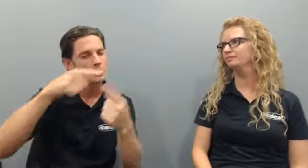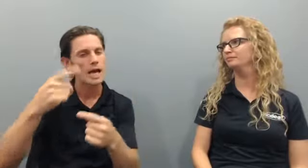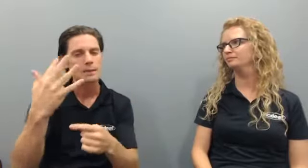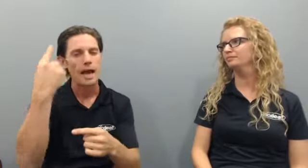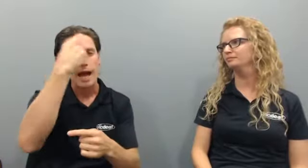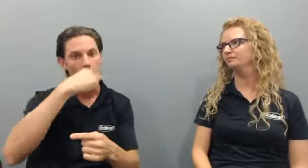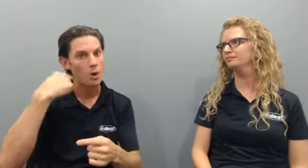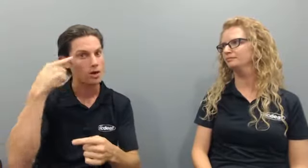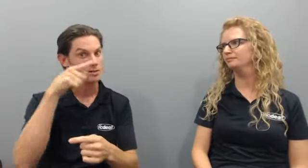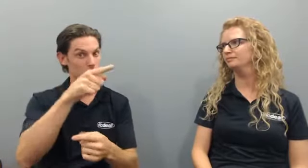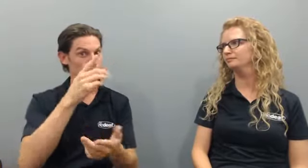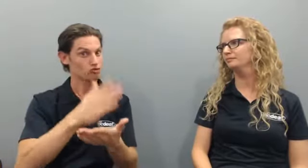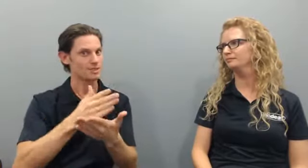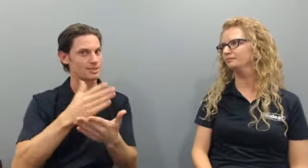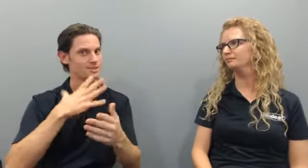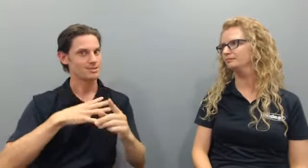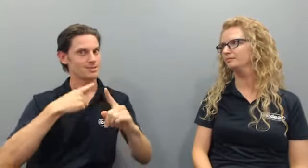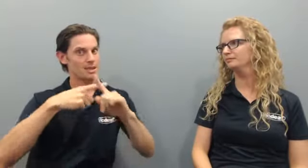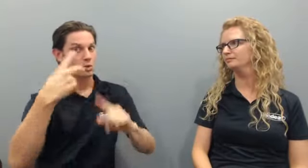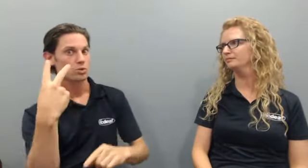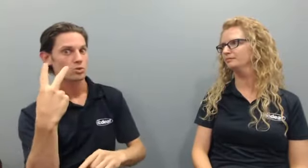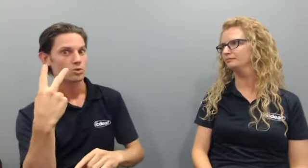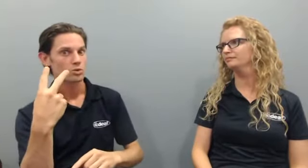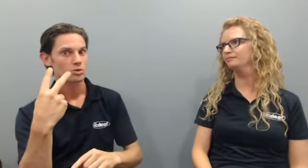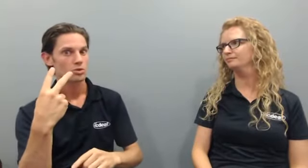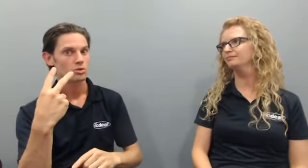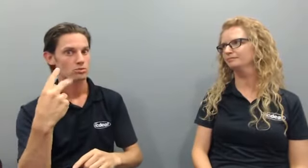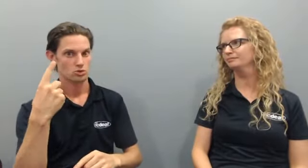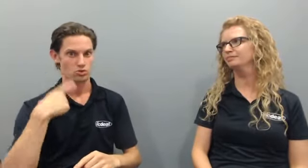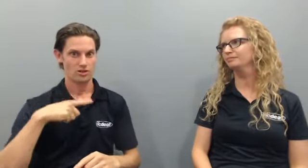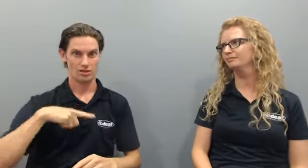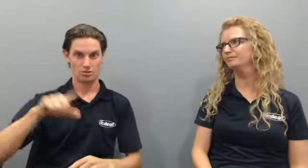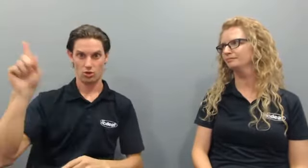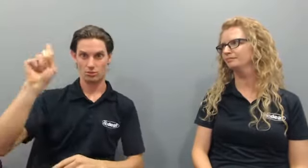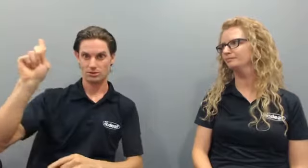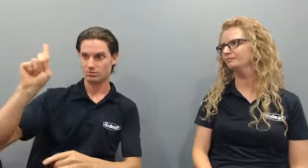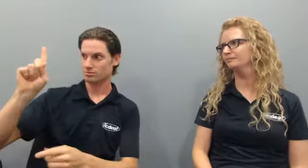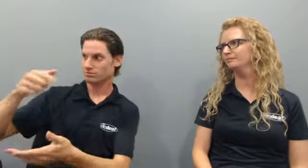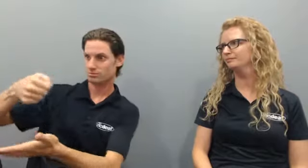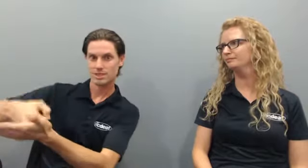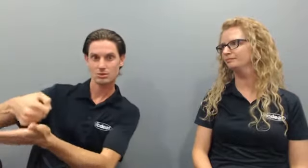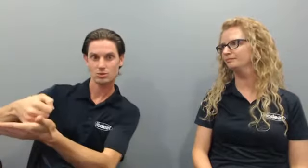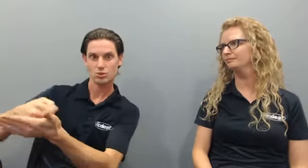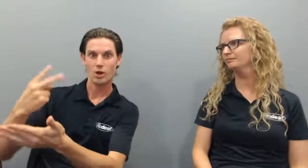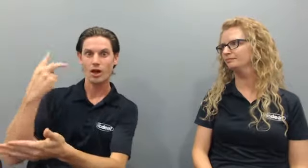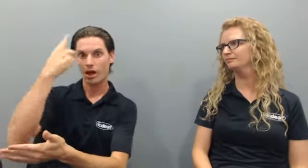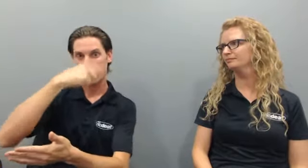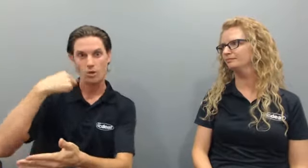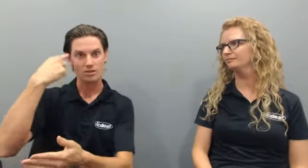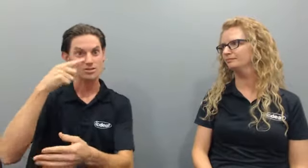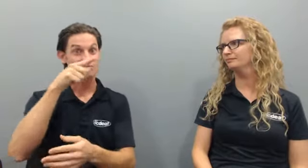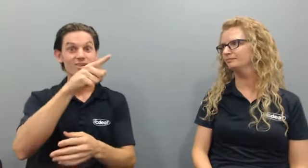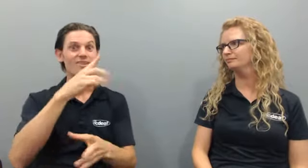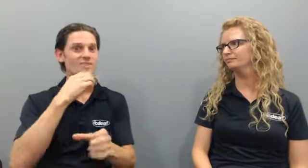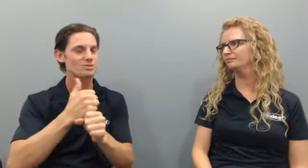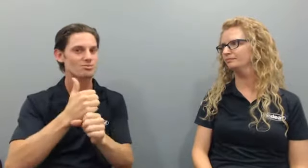you can work out how many hours that really equates to. So you might think you only need 40 hours, but you might need 80. You might need to double it